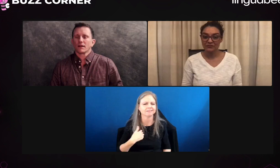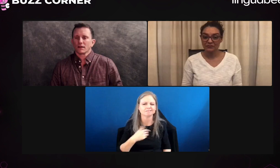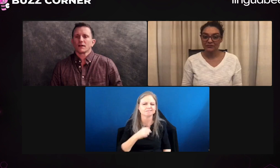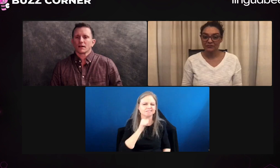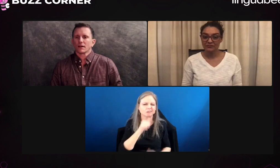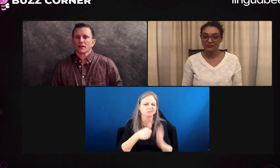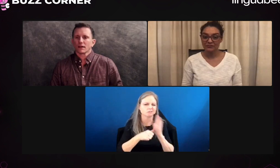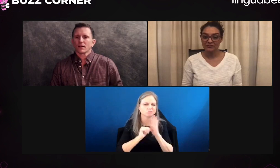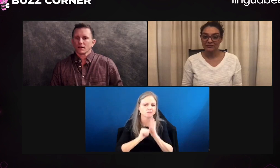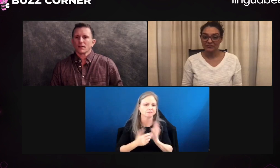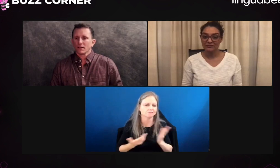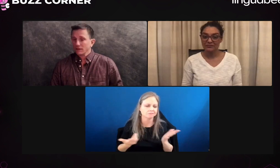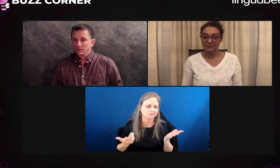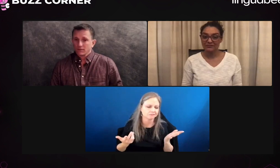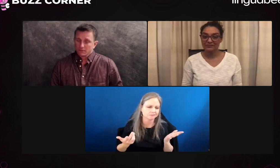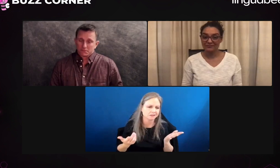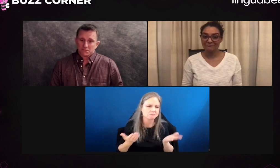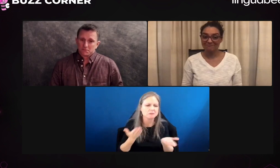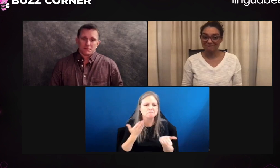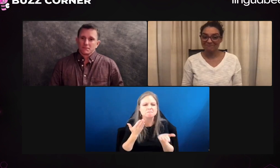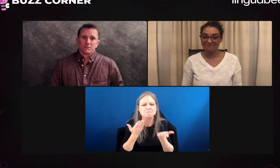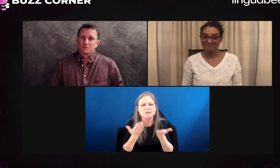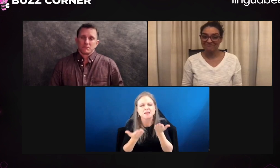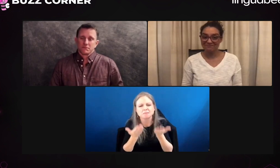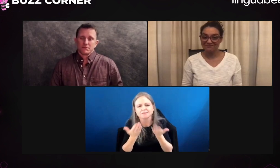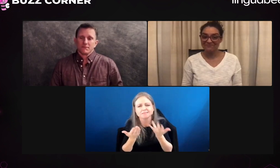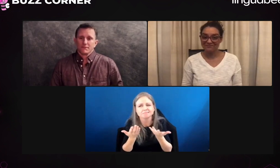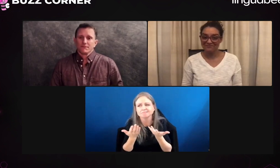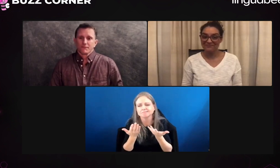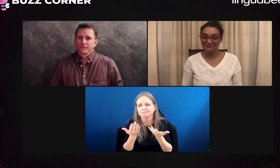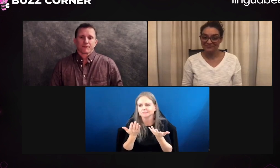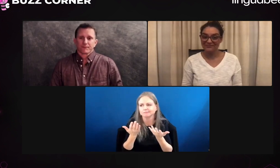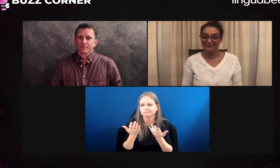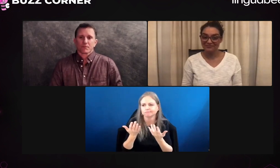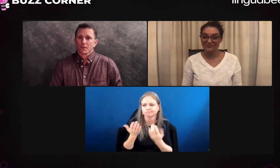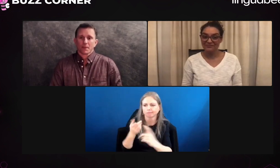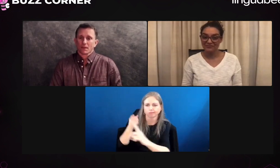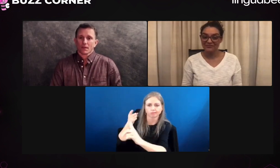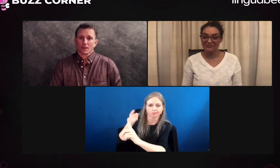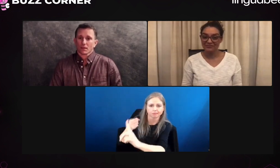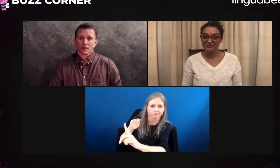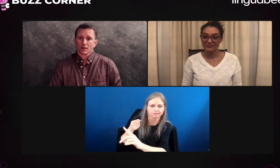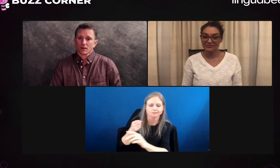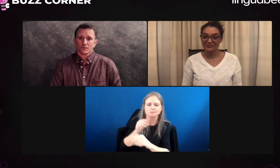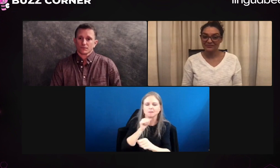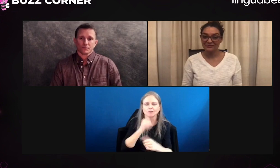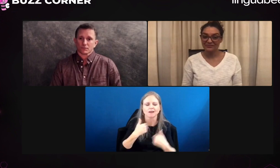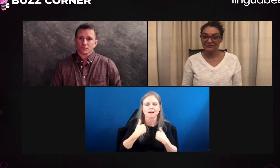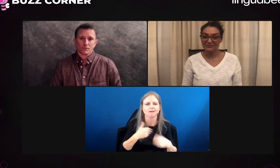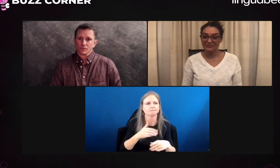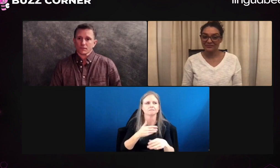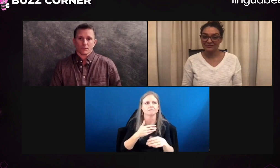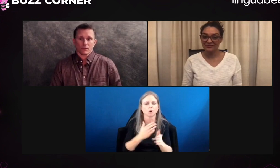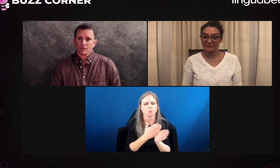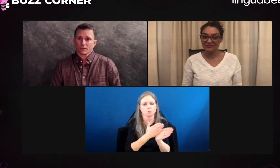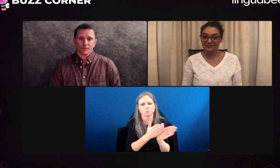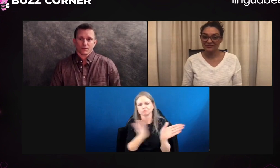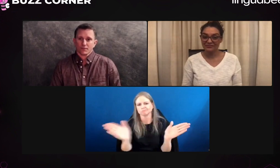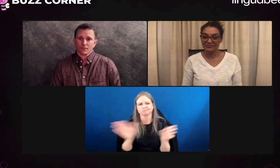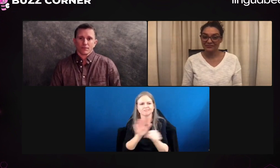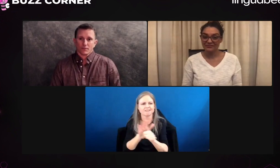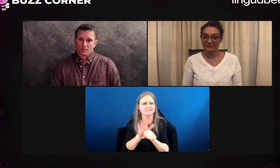think, just a couple of times, just a handful of times, I have not been impressed with the VRI.